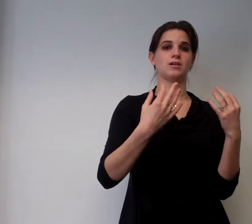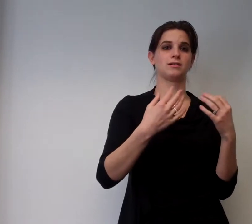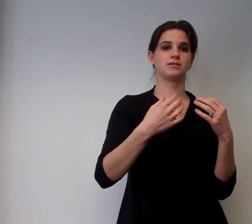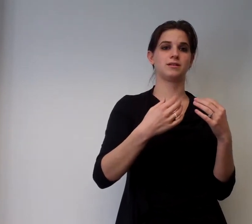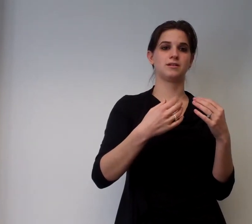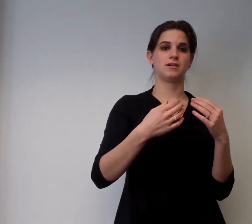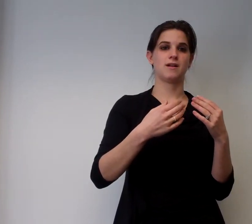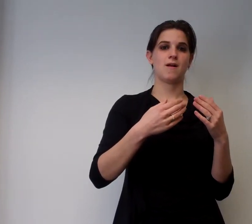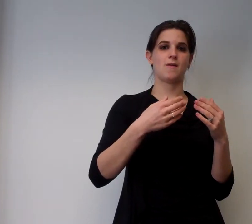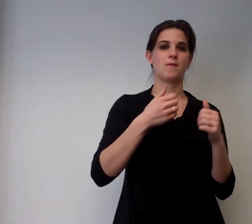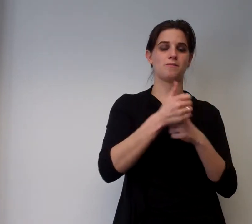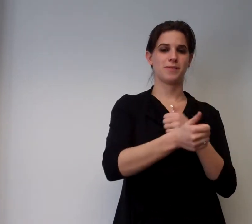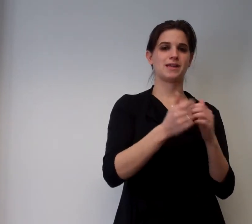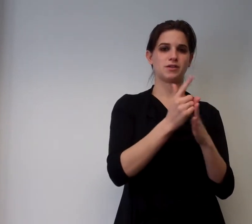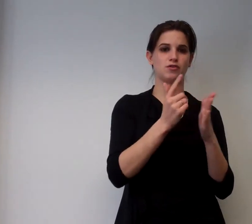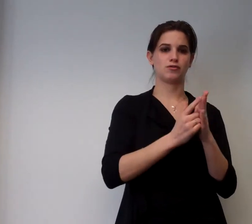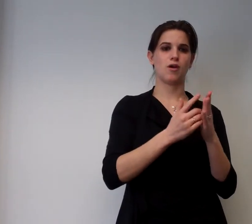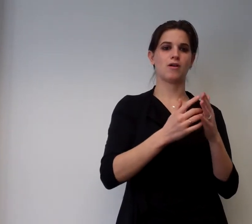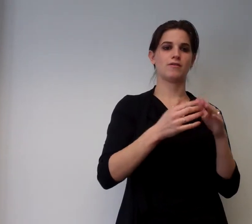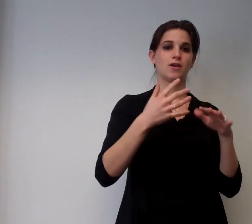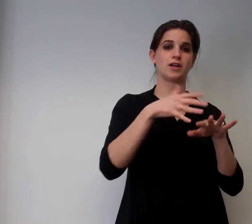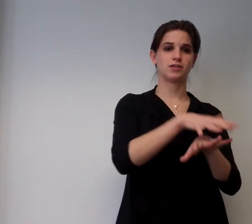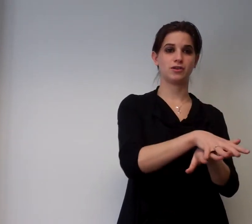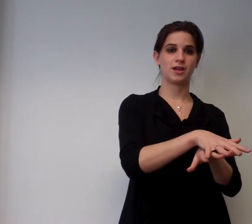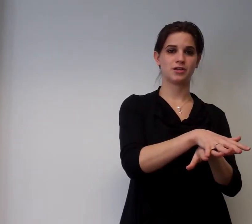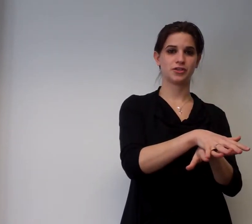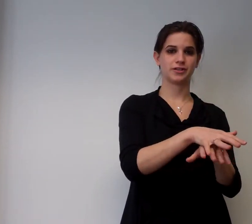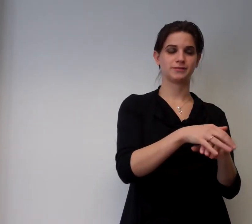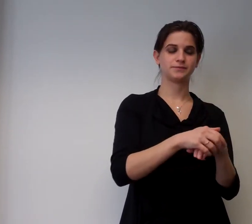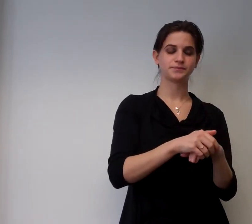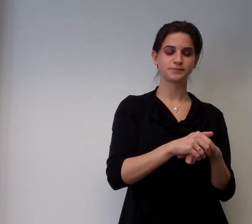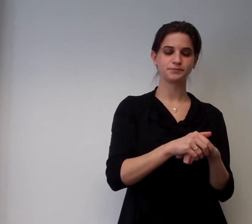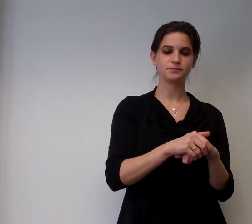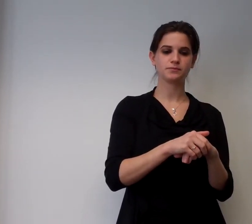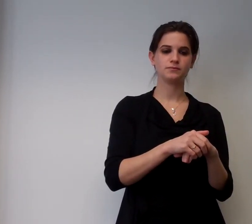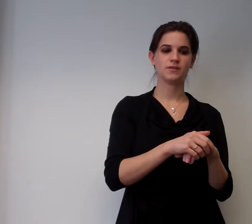The Constitution had always been there. The Constitution was there back in slavery days, wasn't it?